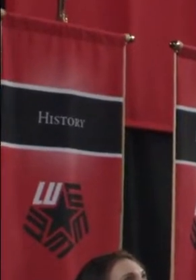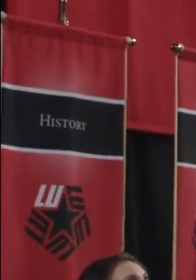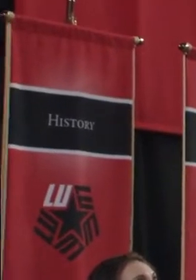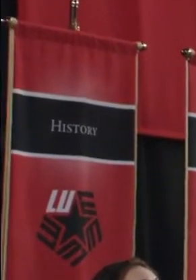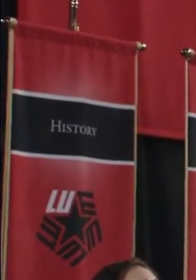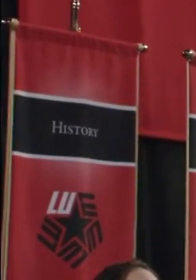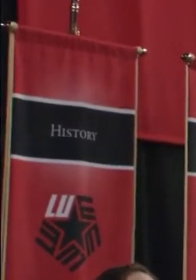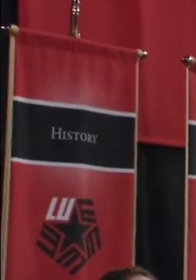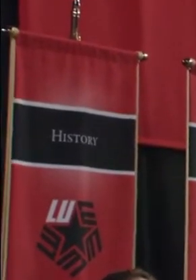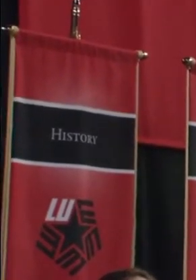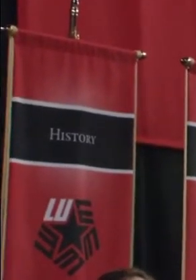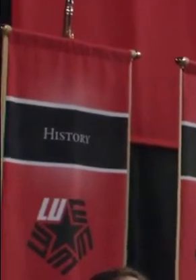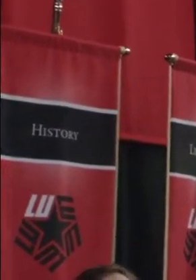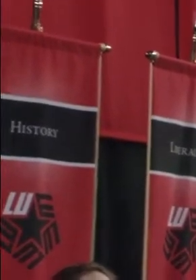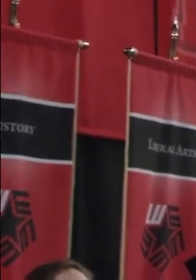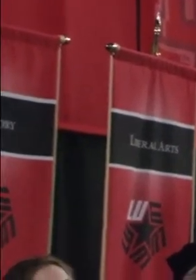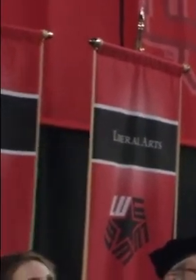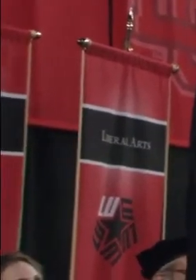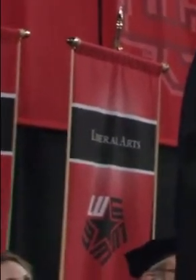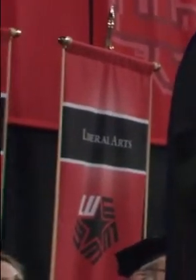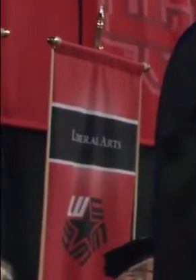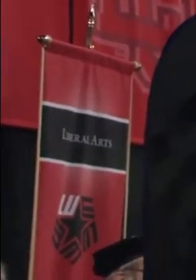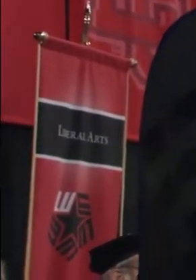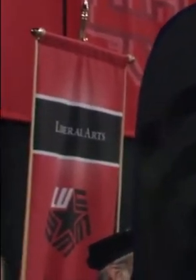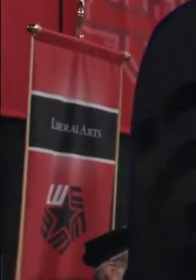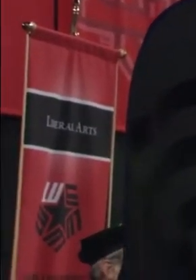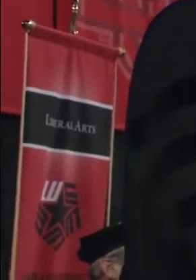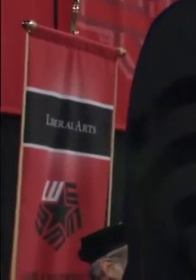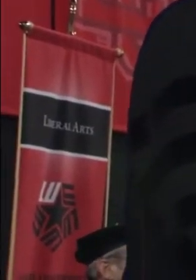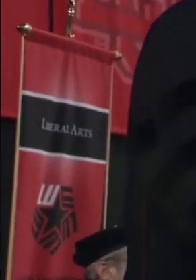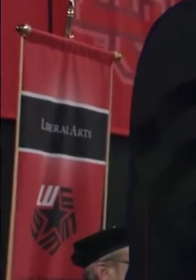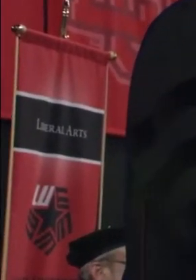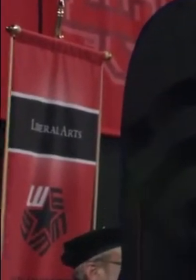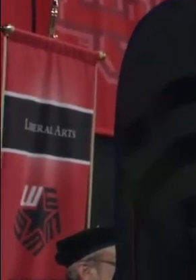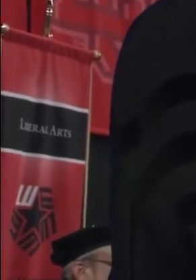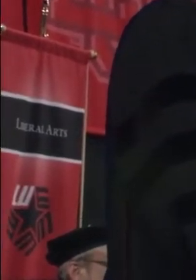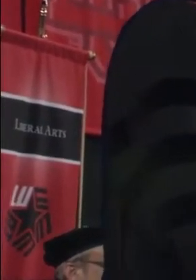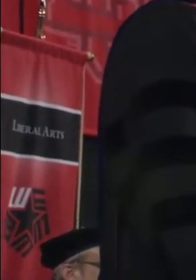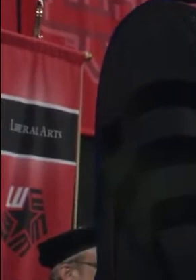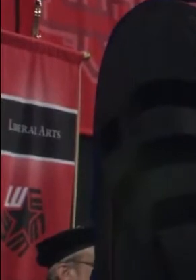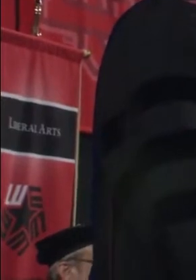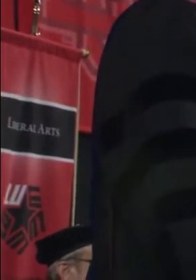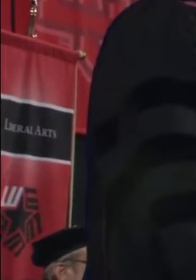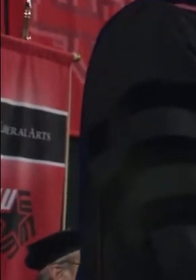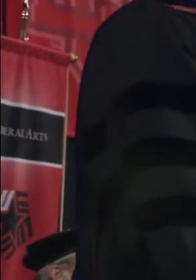Dr. Randall Terry, Chair, Department of Biology.